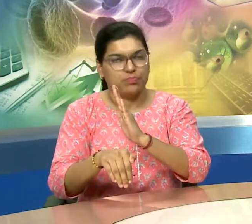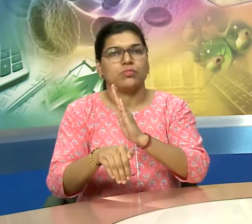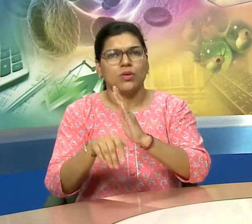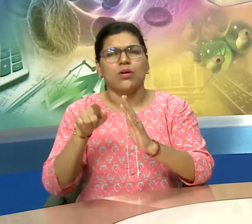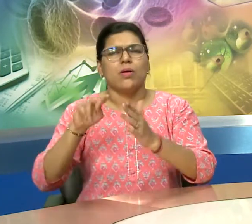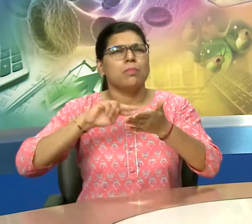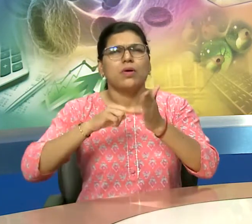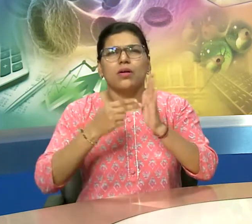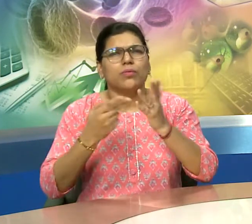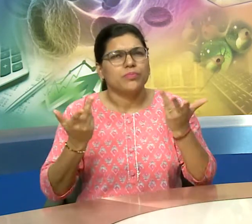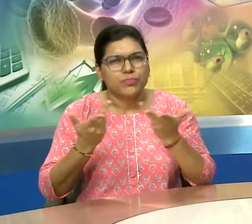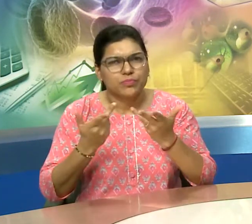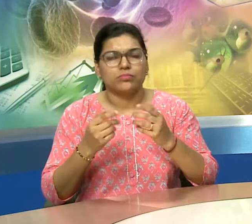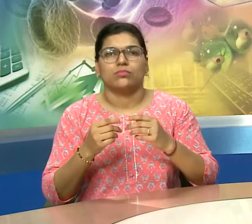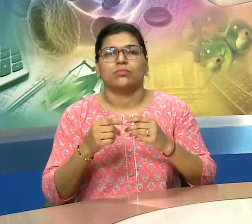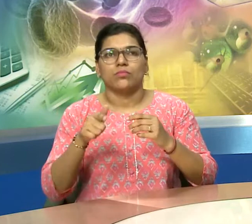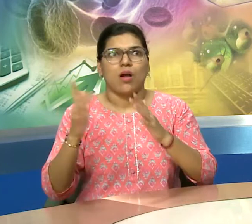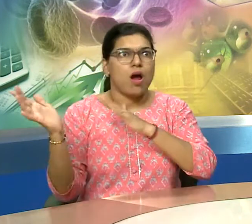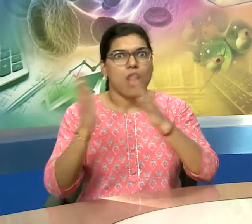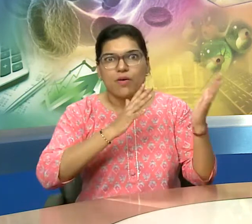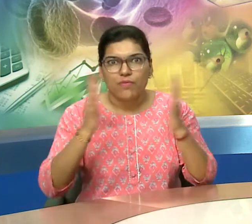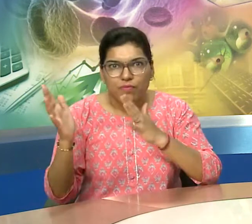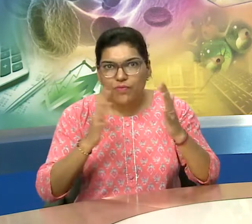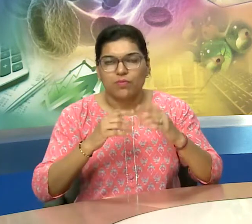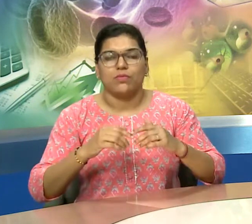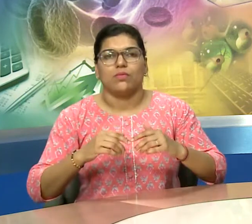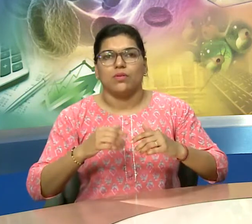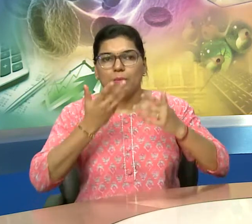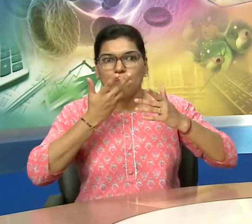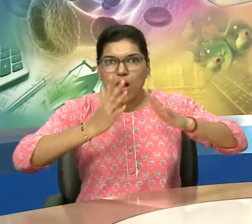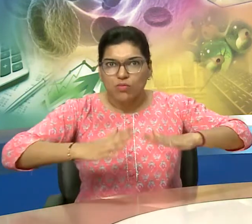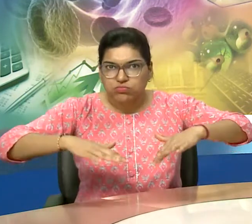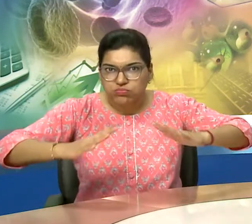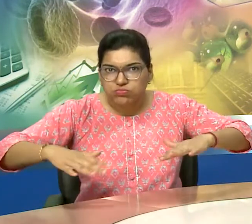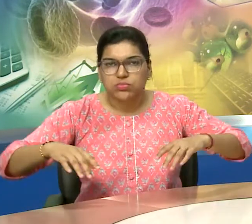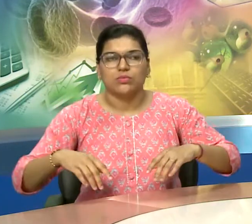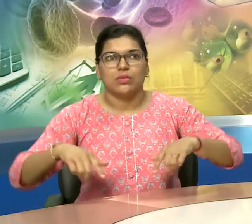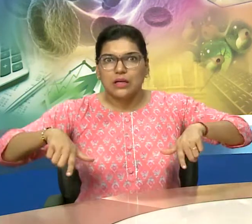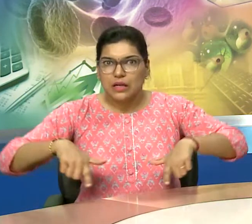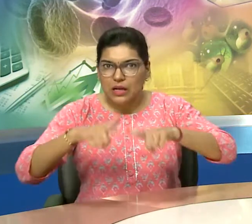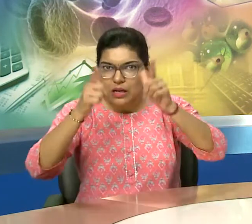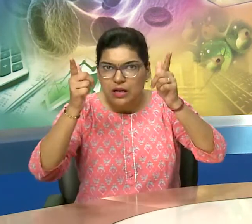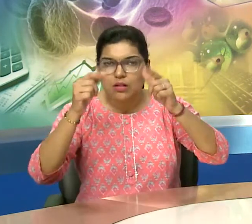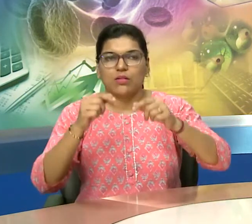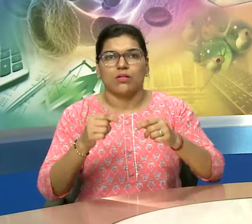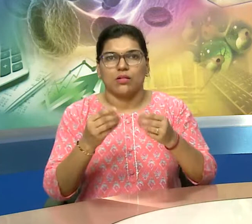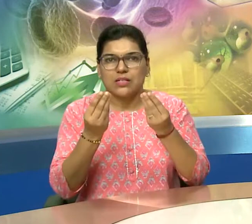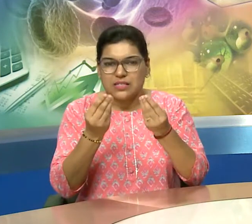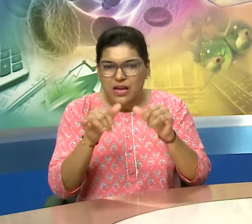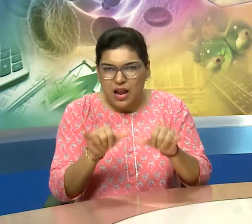know that the environment is getting polluted day by day with each passing day.